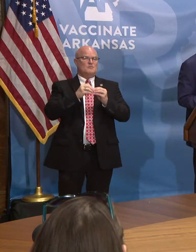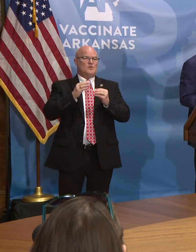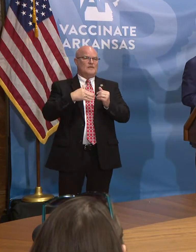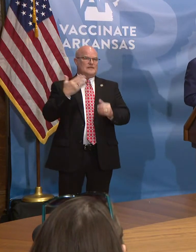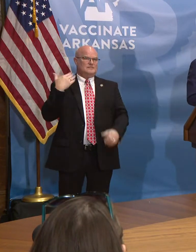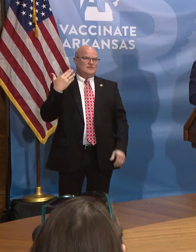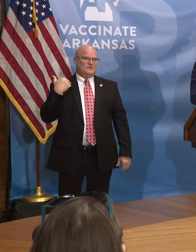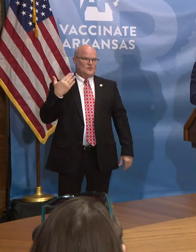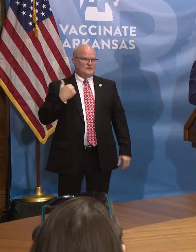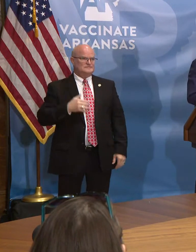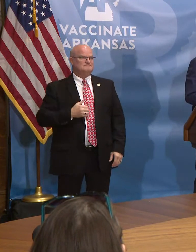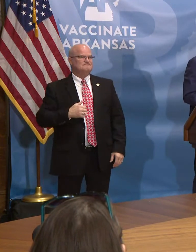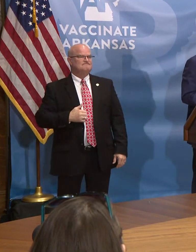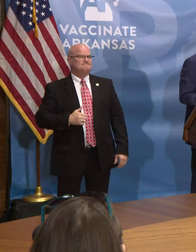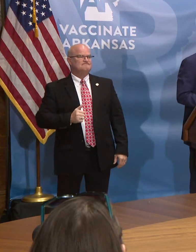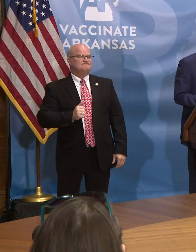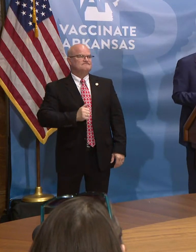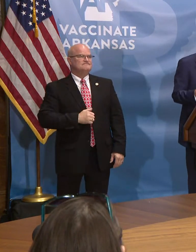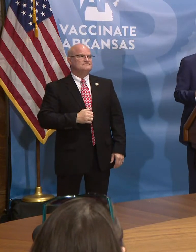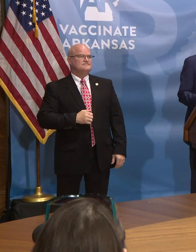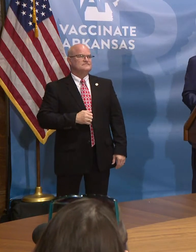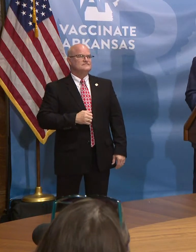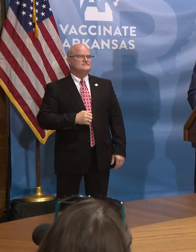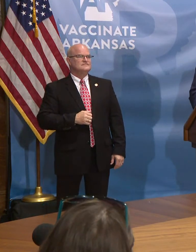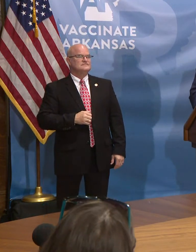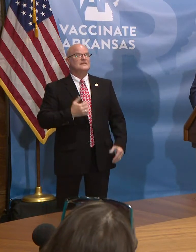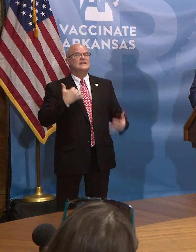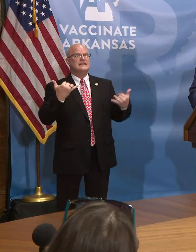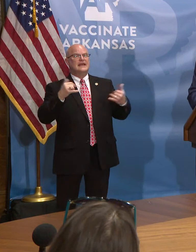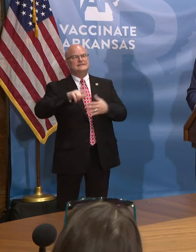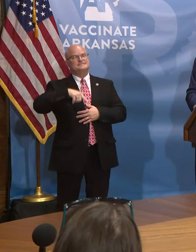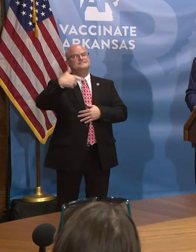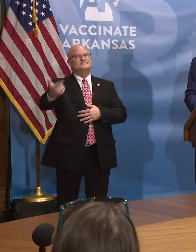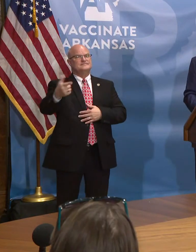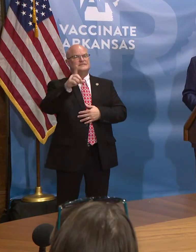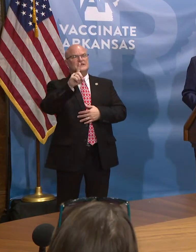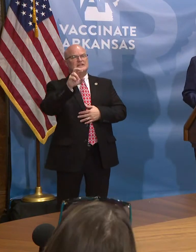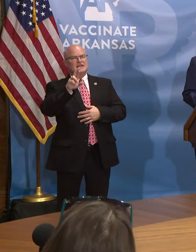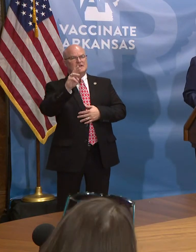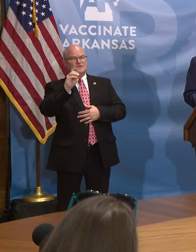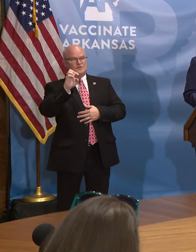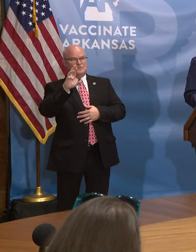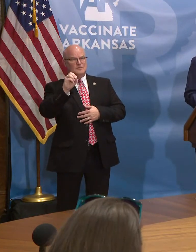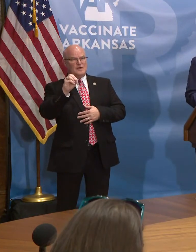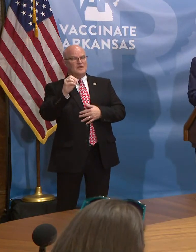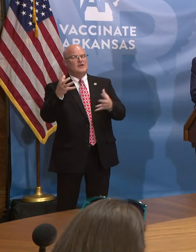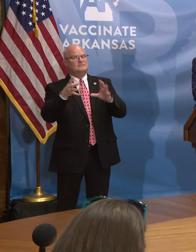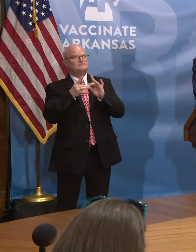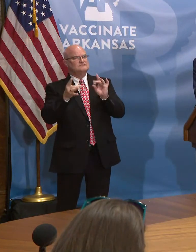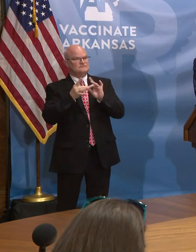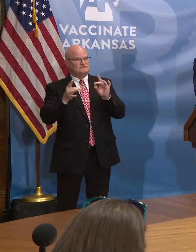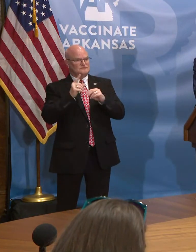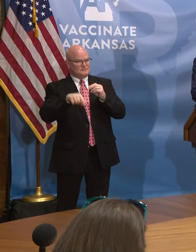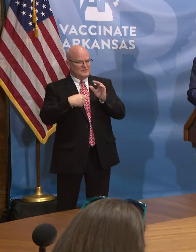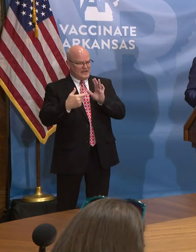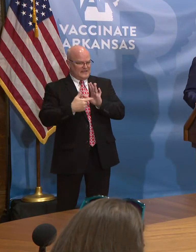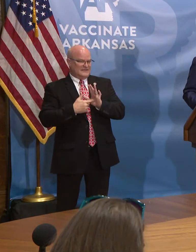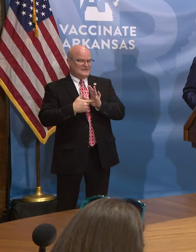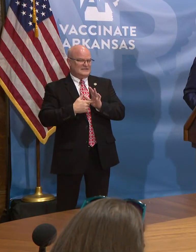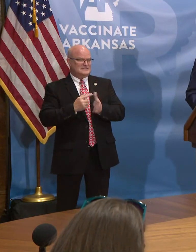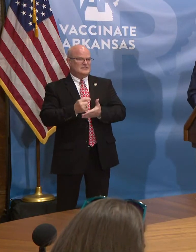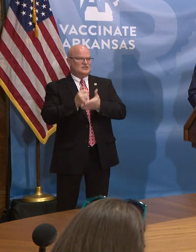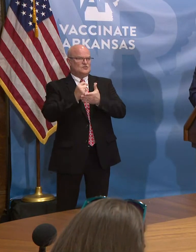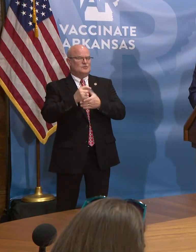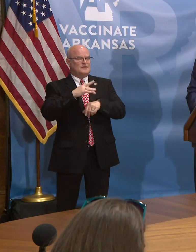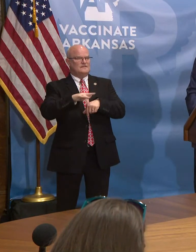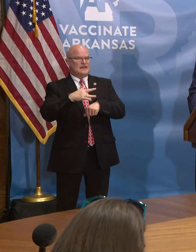pandemic. Next, this is where I'm going to turn it over to Dr. Romero. He wants to spend some time talking about the